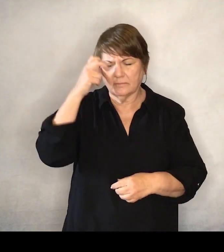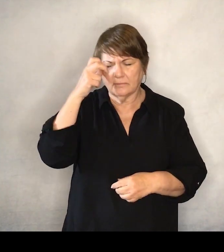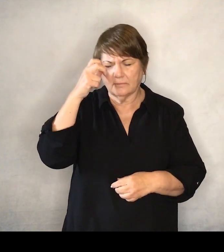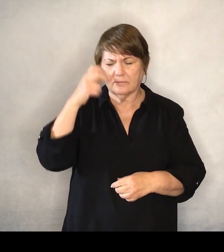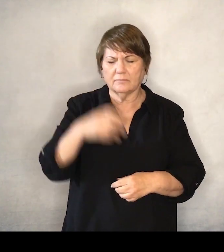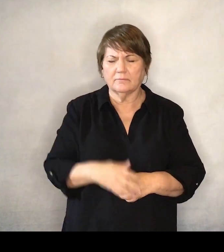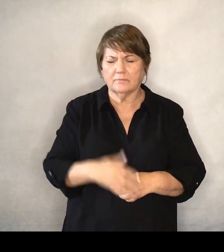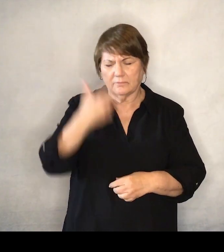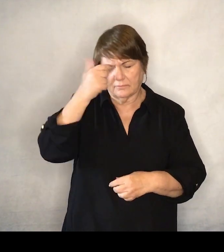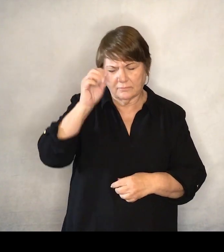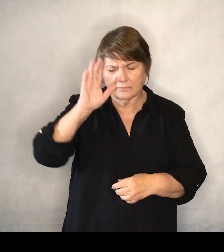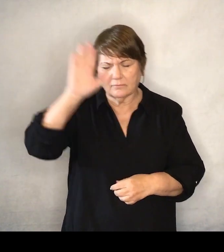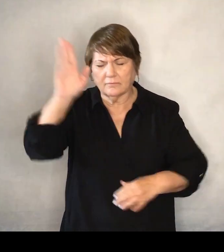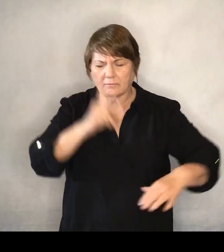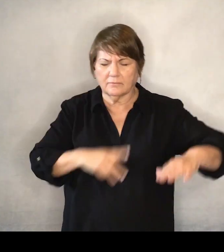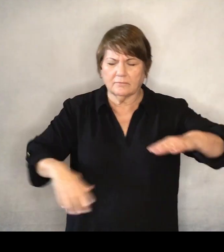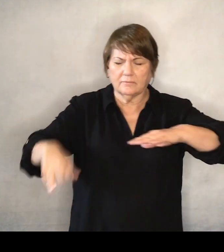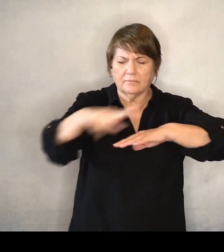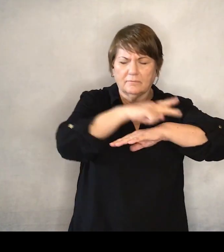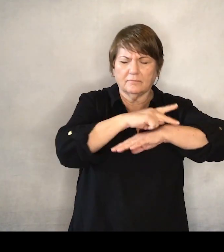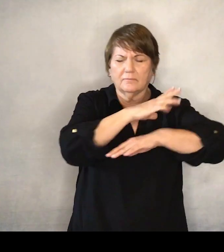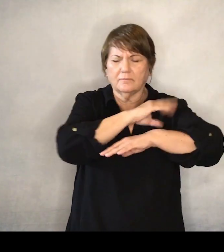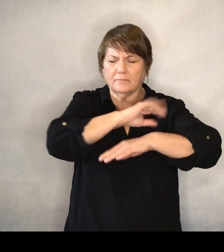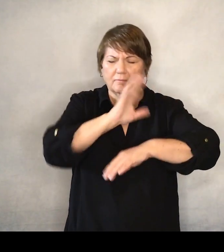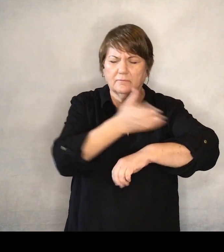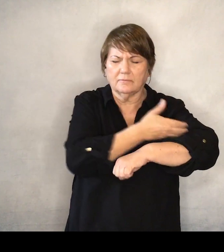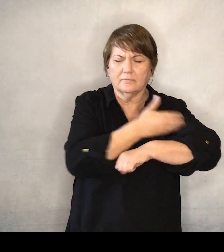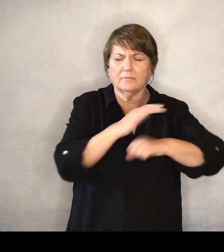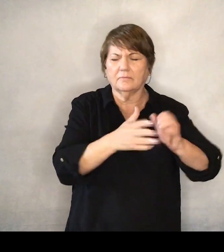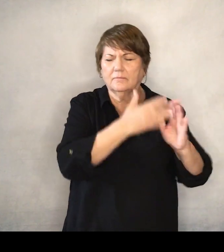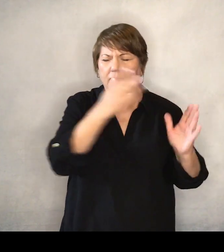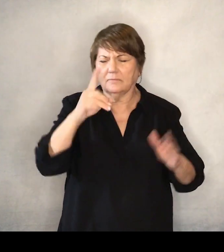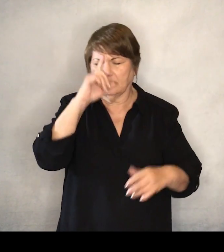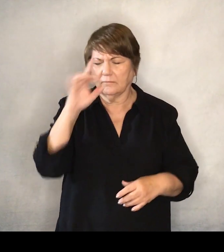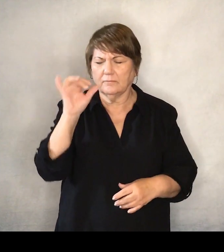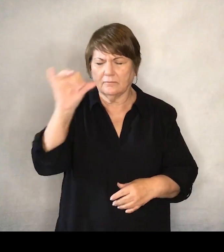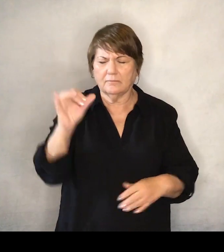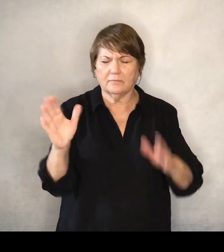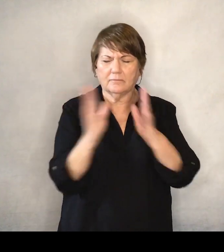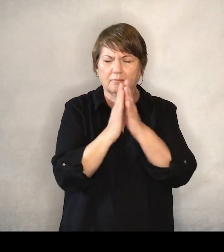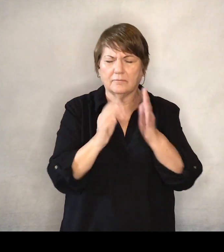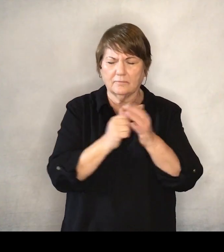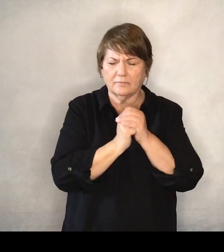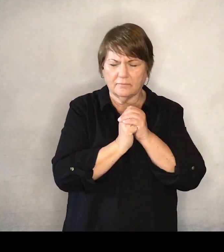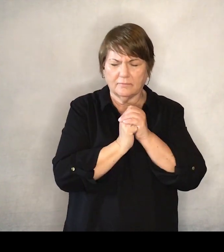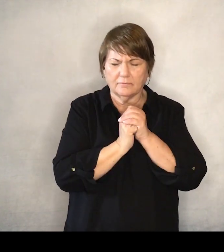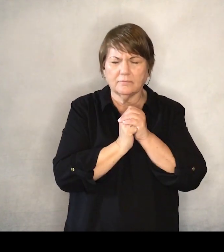is the kingdom and the power and the glory forever. Amen.